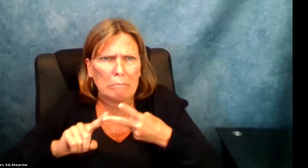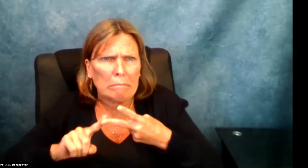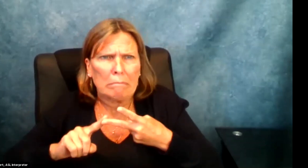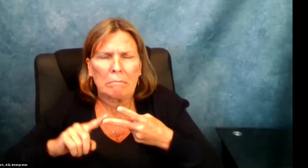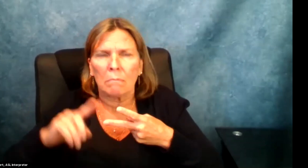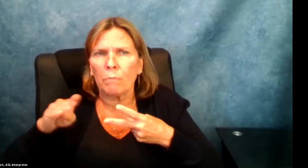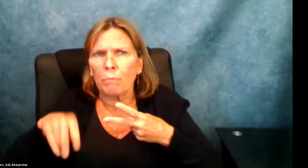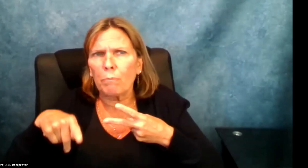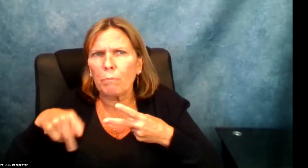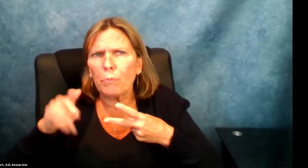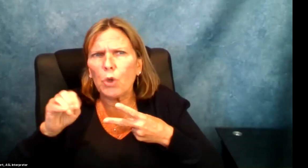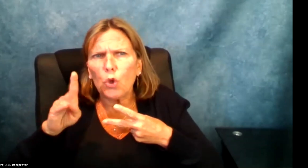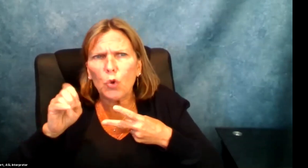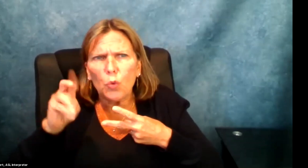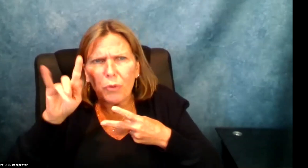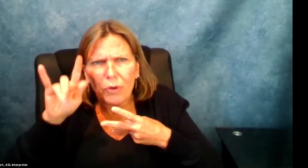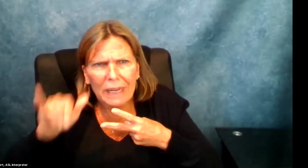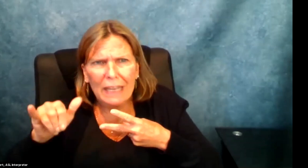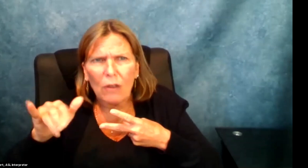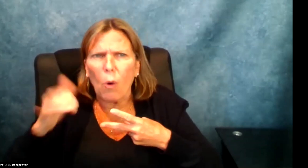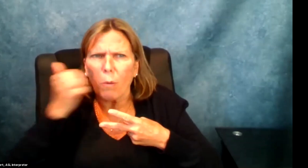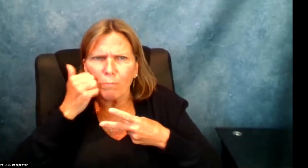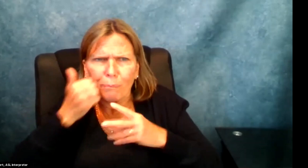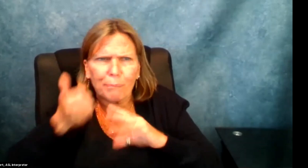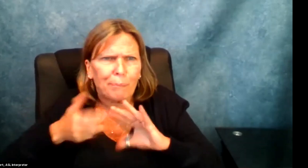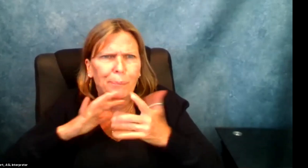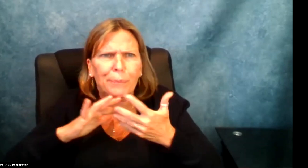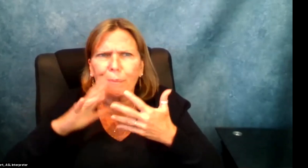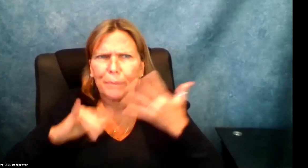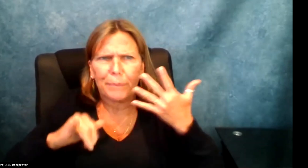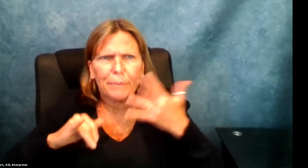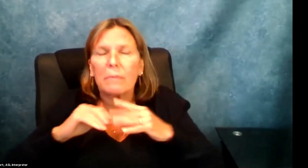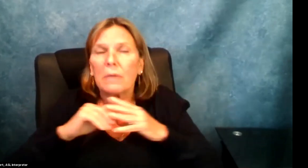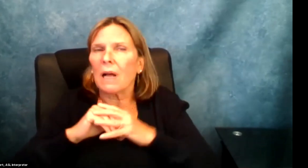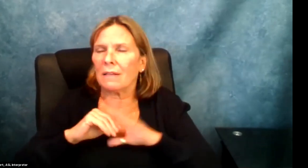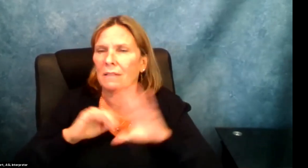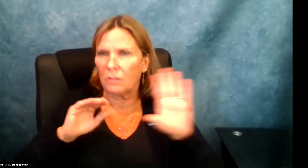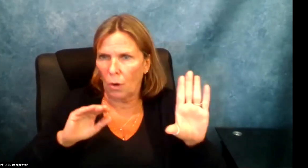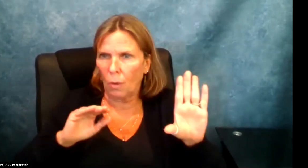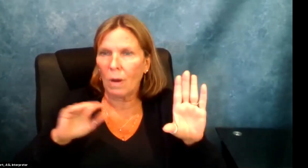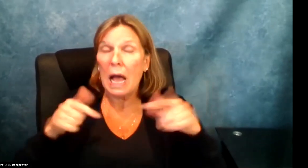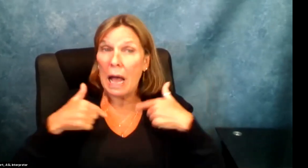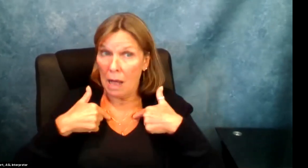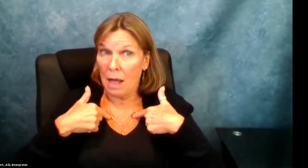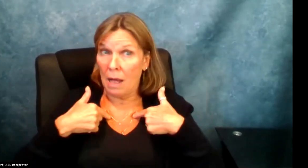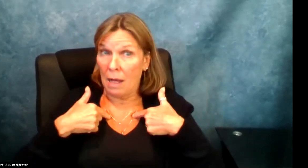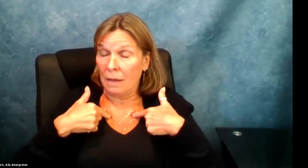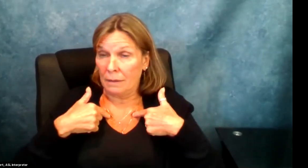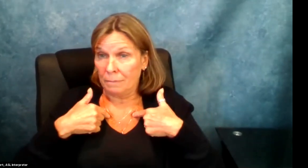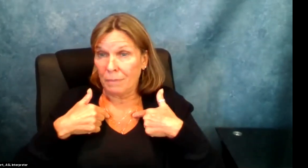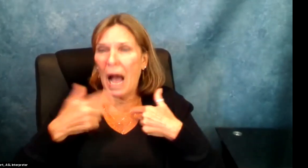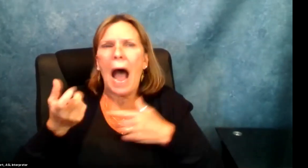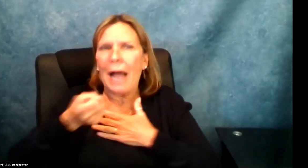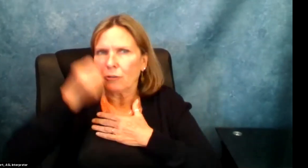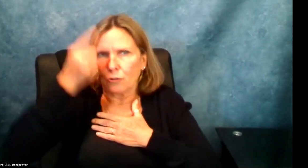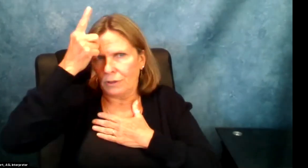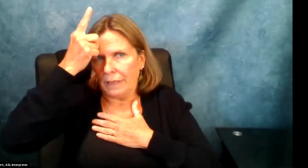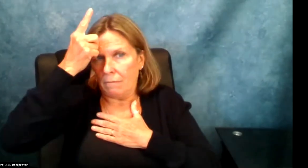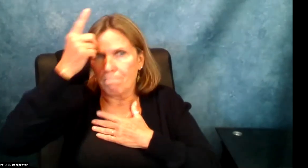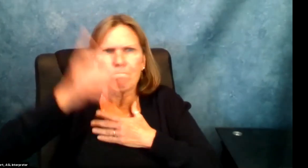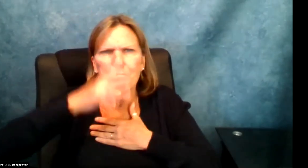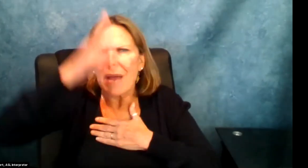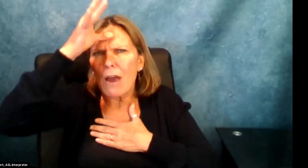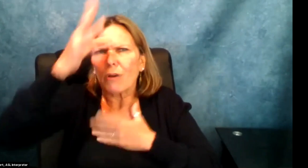second. So, you know, when as a parent, you just want to make the best choice for your